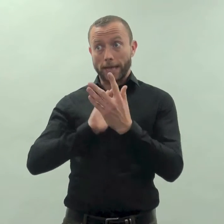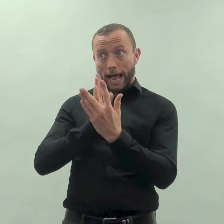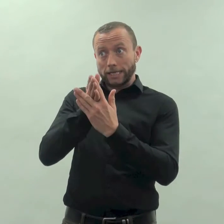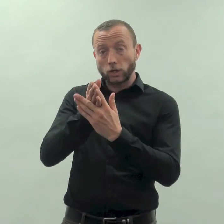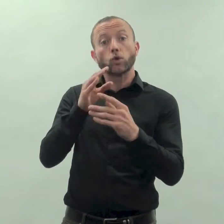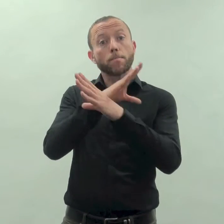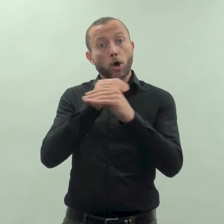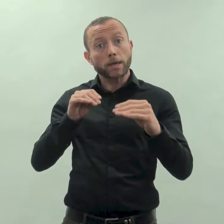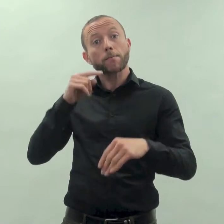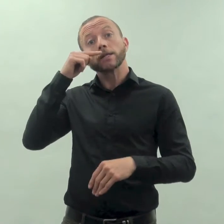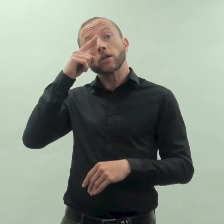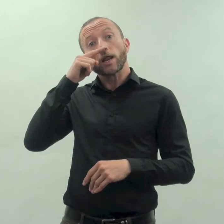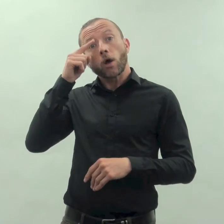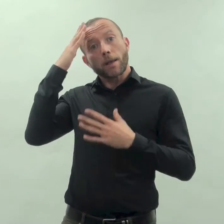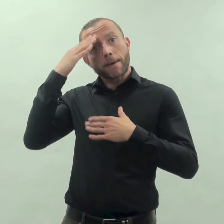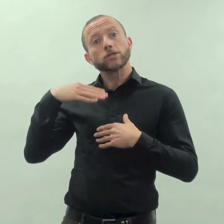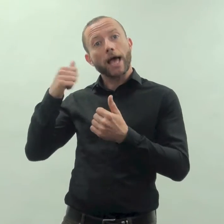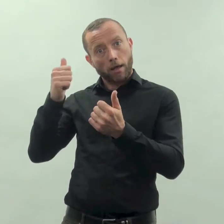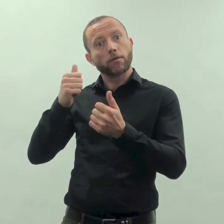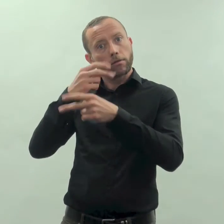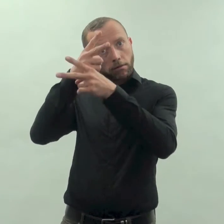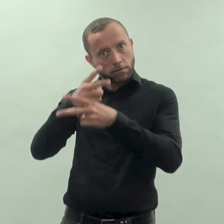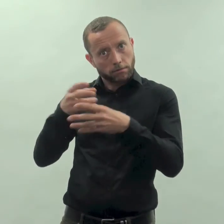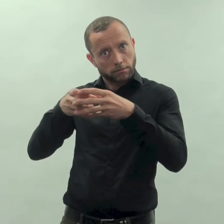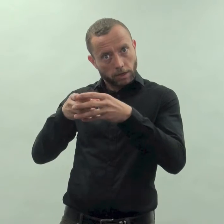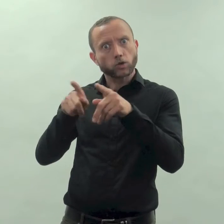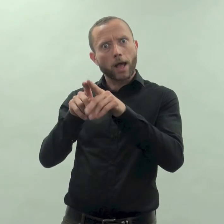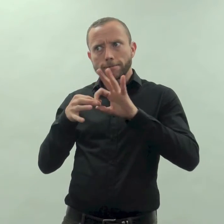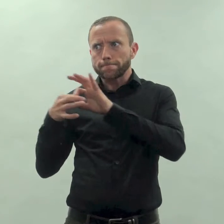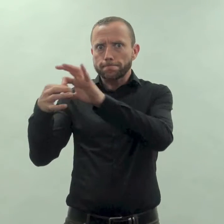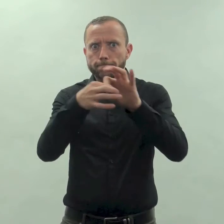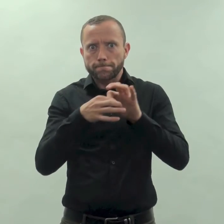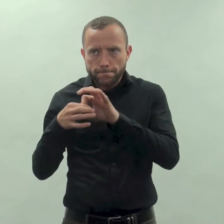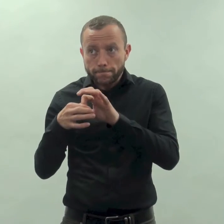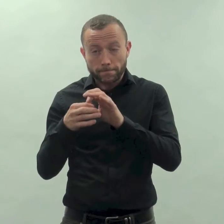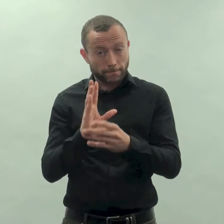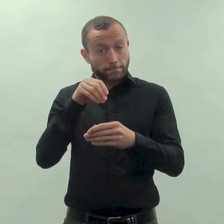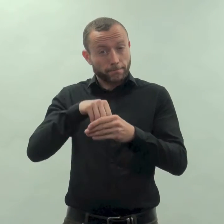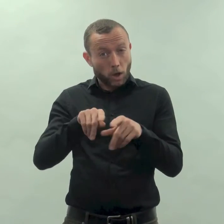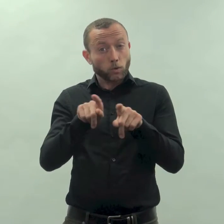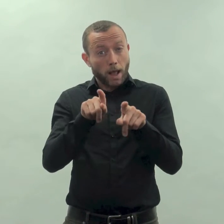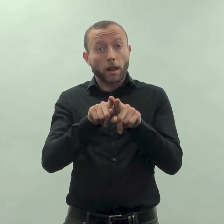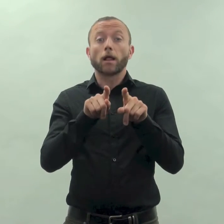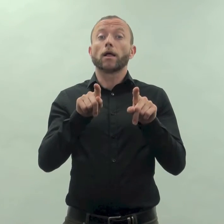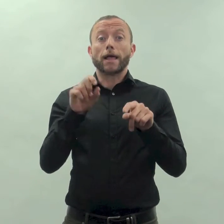Solihull Mental Health NHS Foundation Trusts. West Midlands ambulance